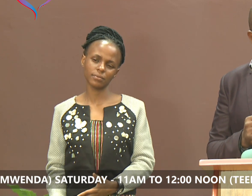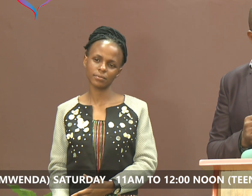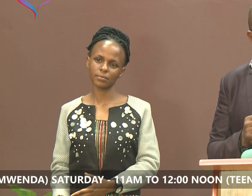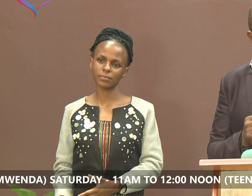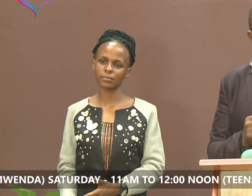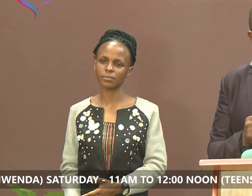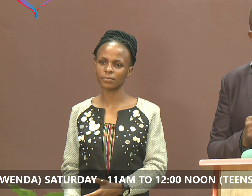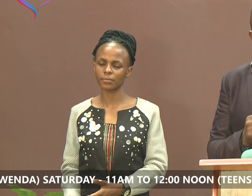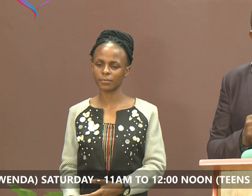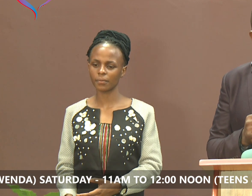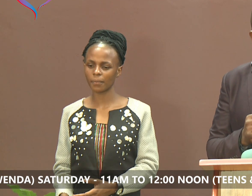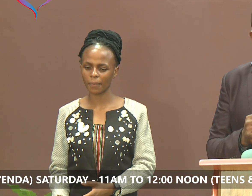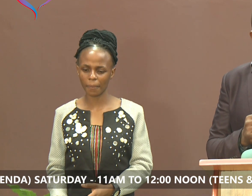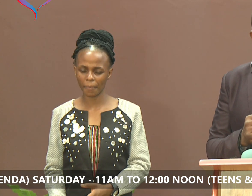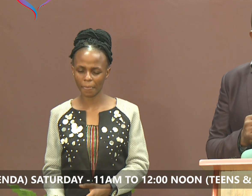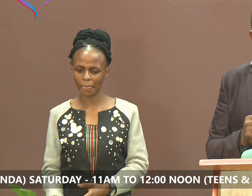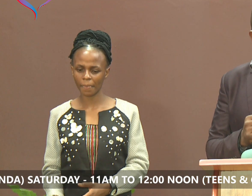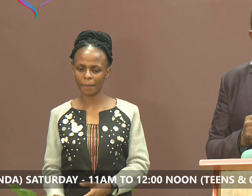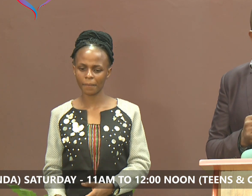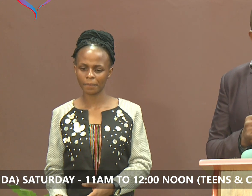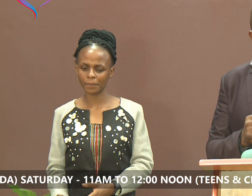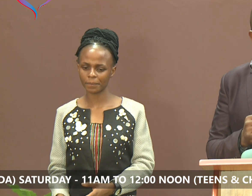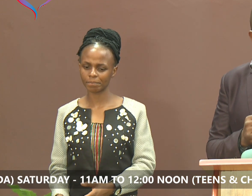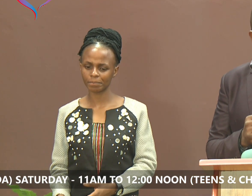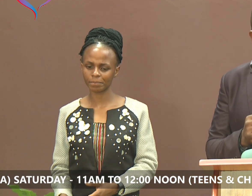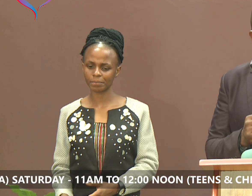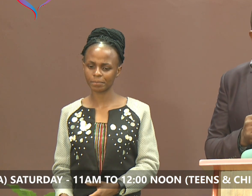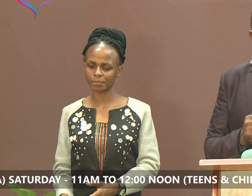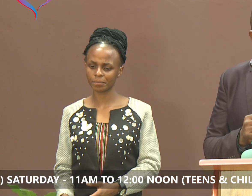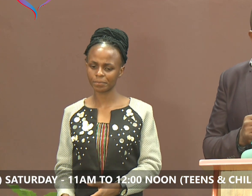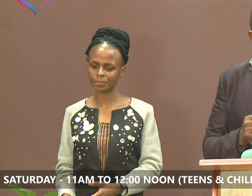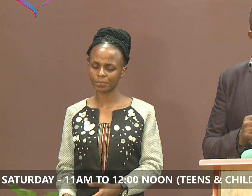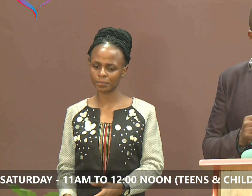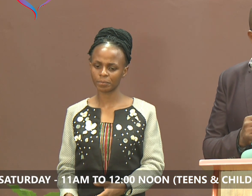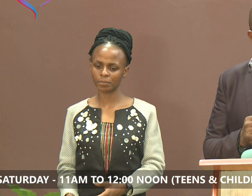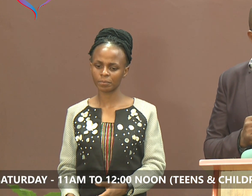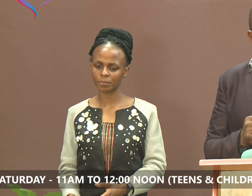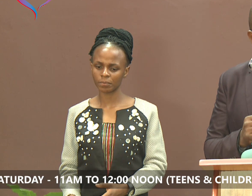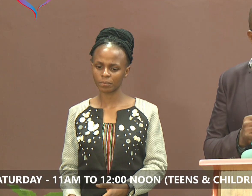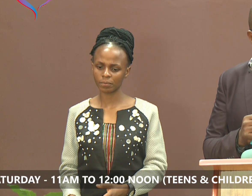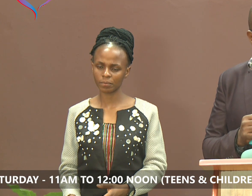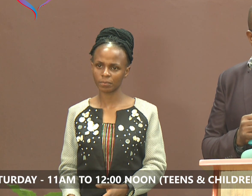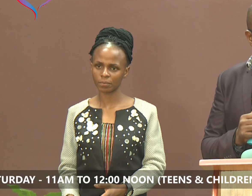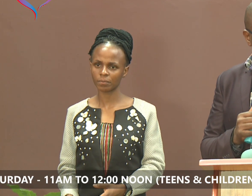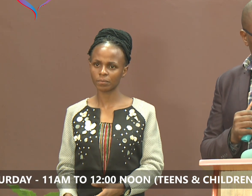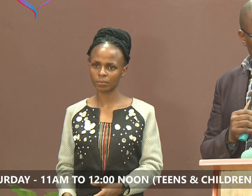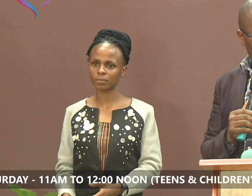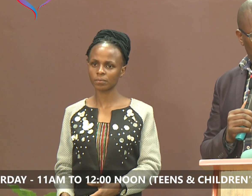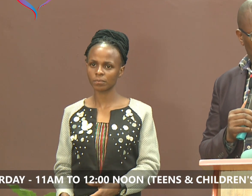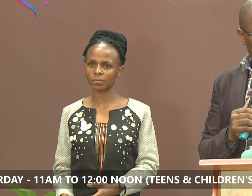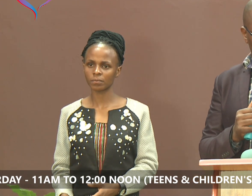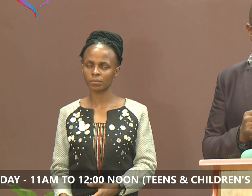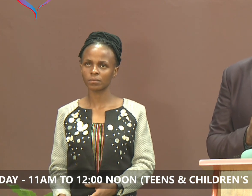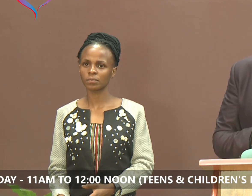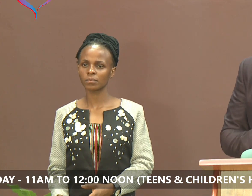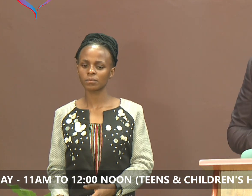and twisting. You find their way of life being complicated just because of the way the parents brought them up. You find the father is sick, but